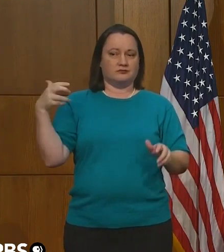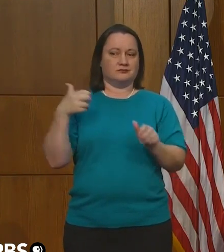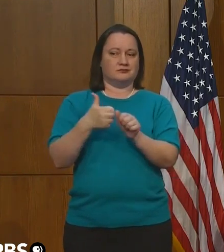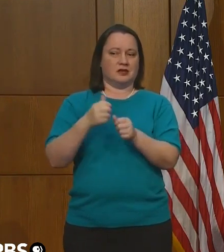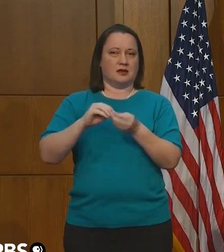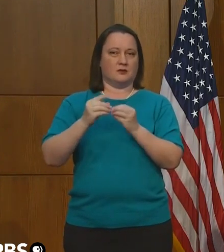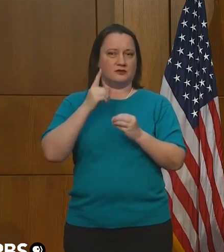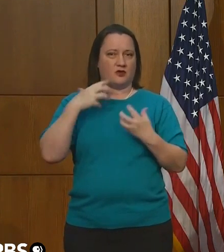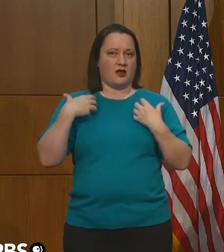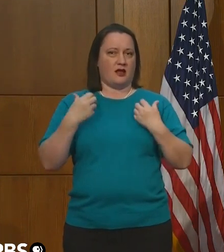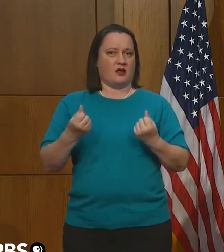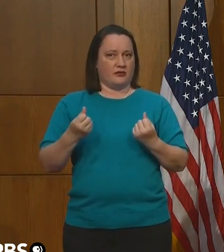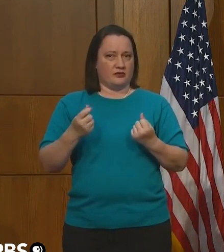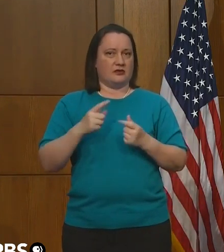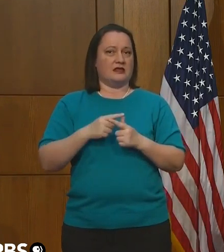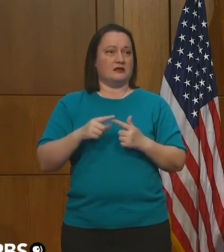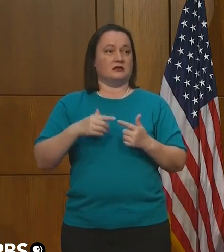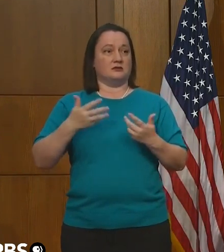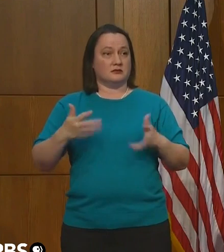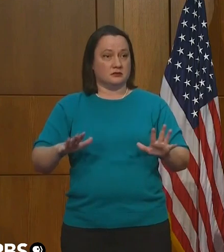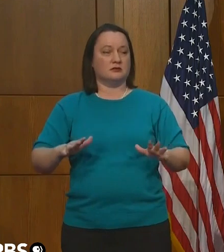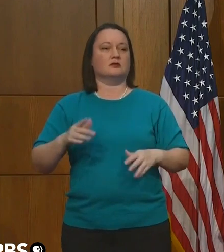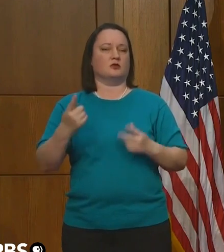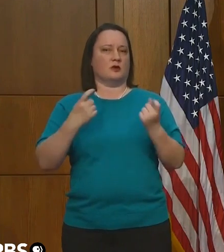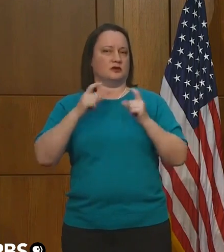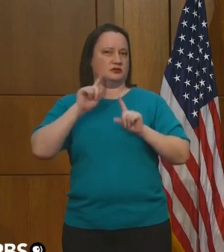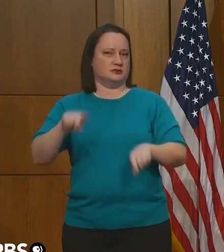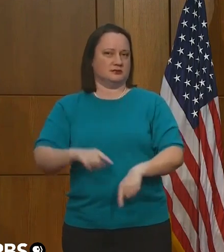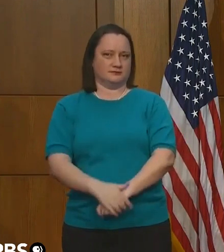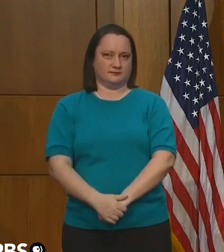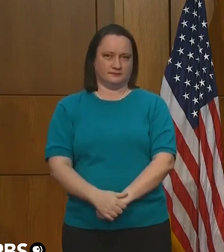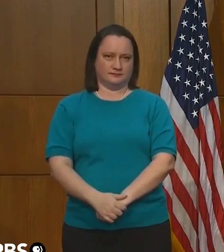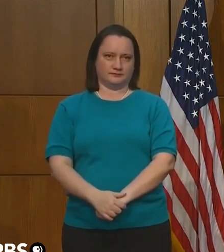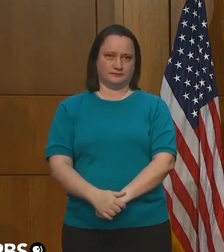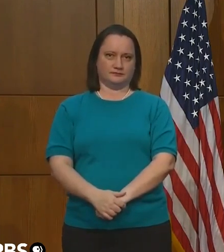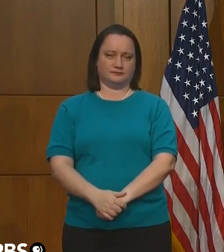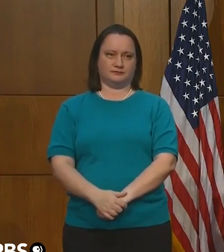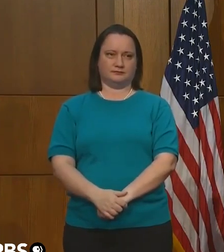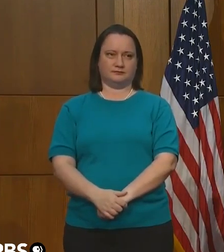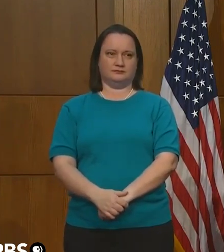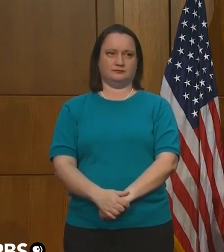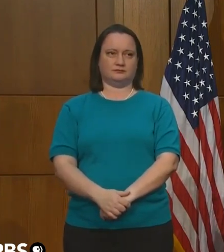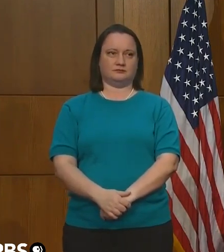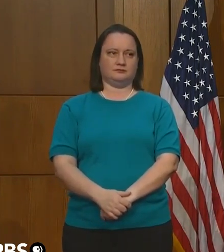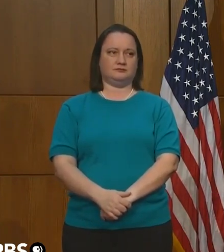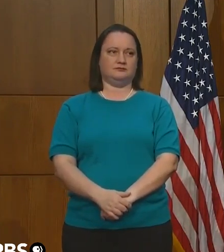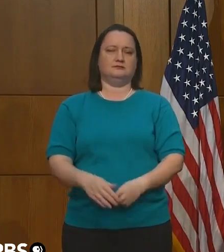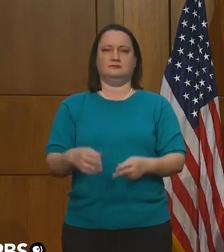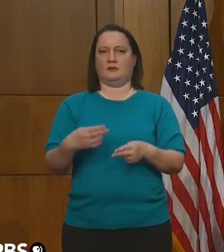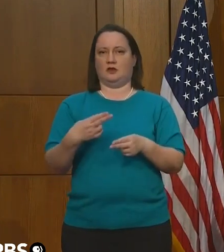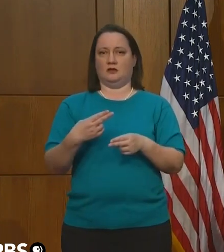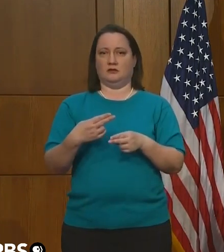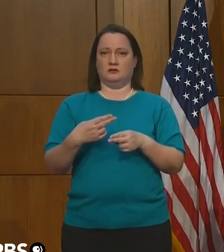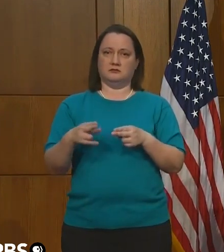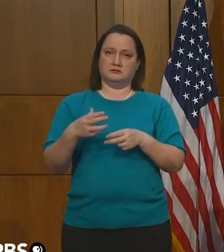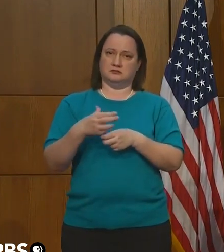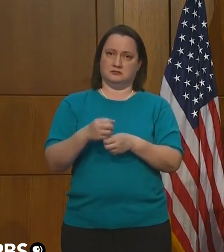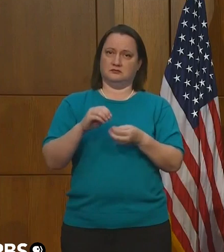questions. Thank you. Dr. Oliver. Governor. So just quickly on the